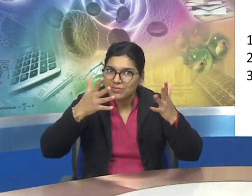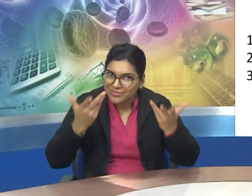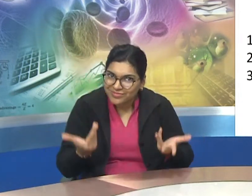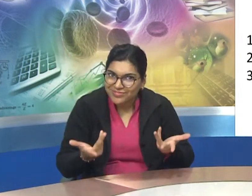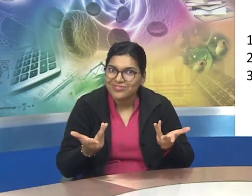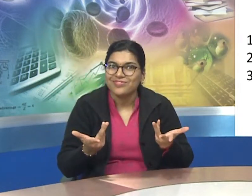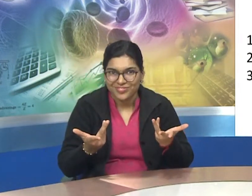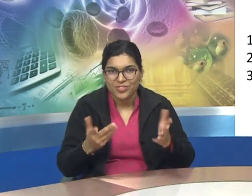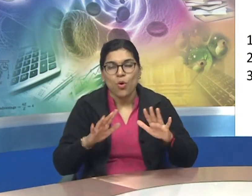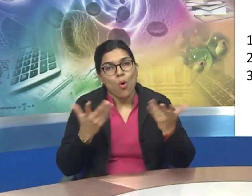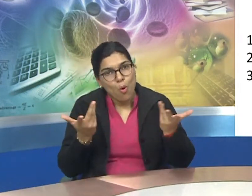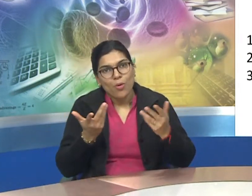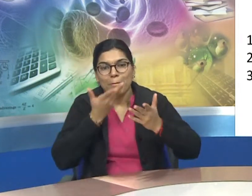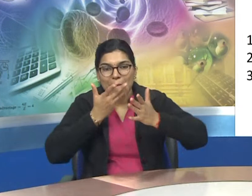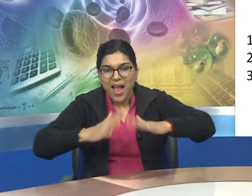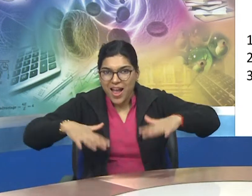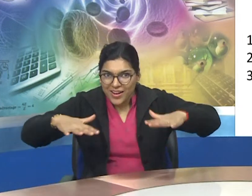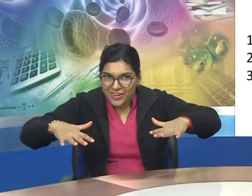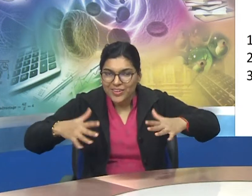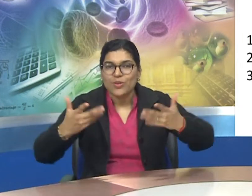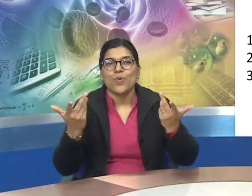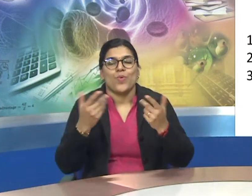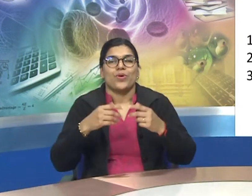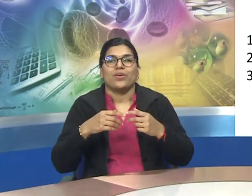and no pollutants,